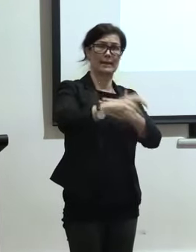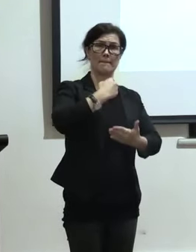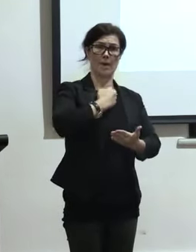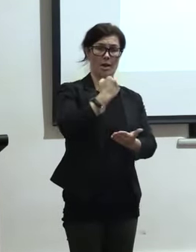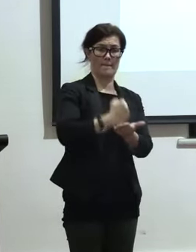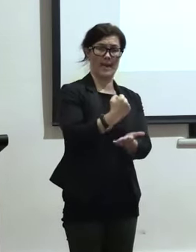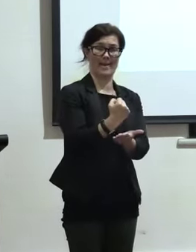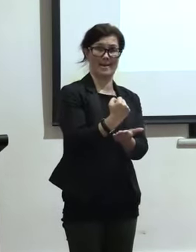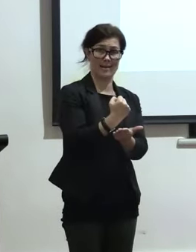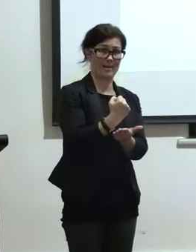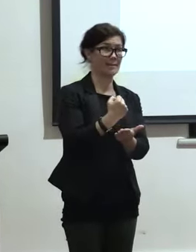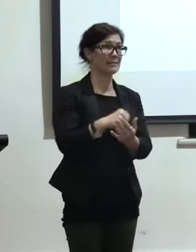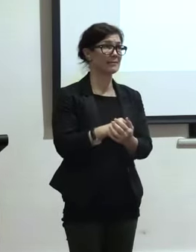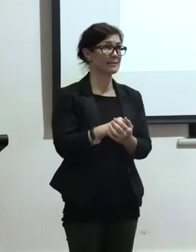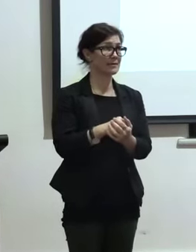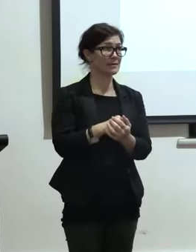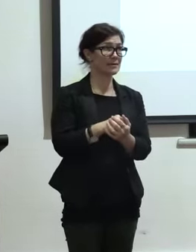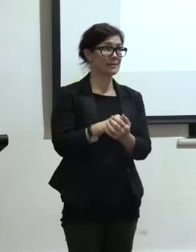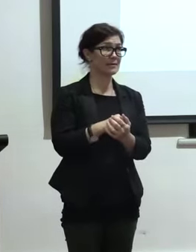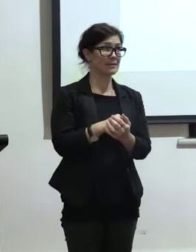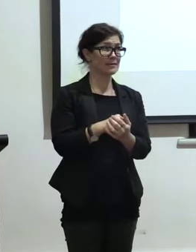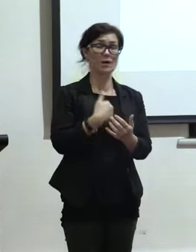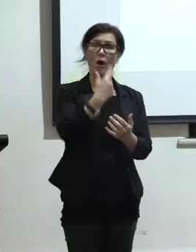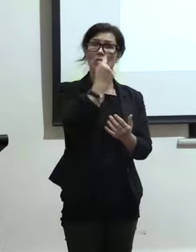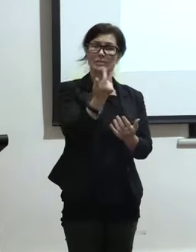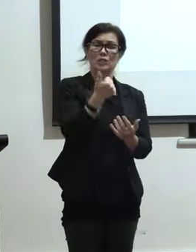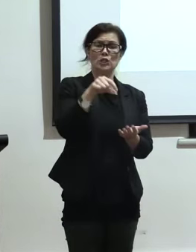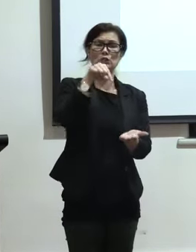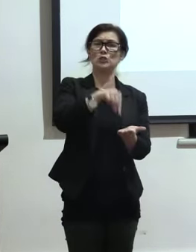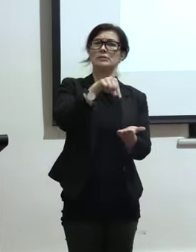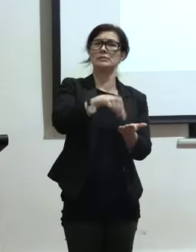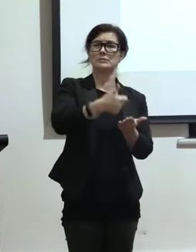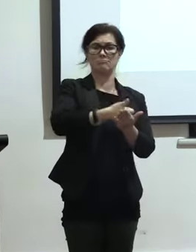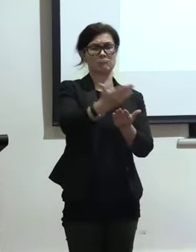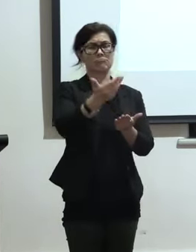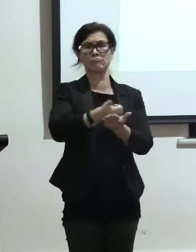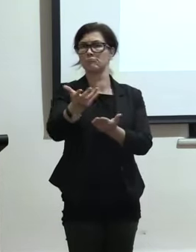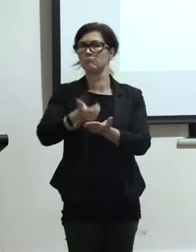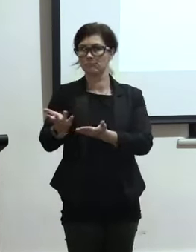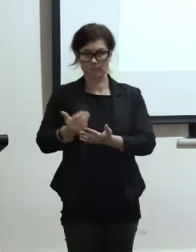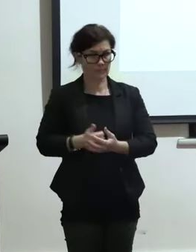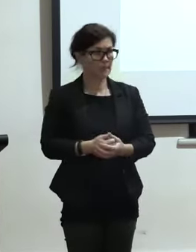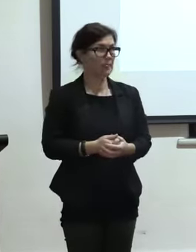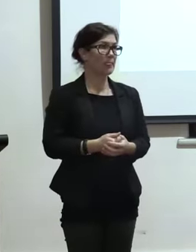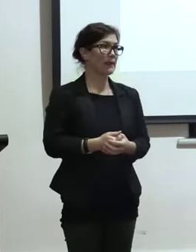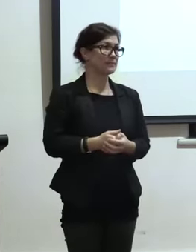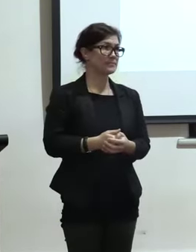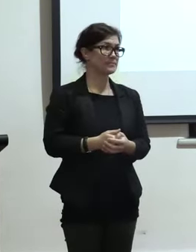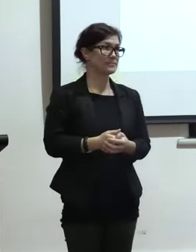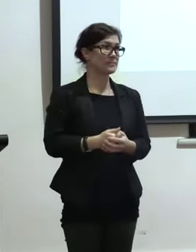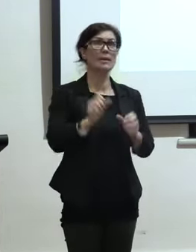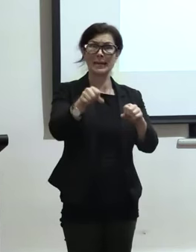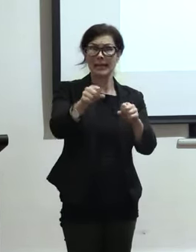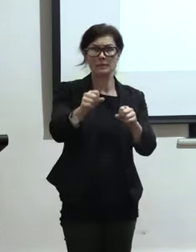to manage and to use. And of course, I need to keep